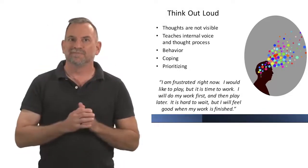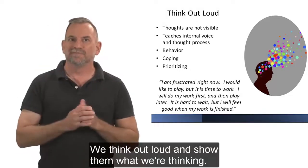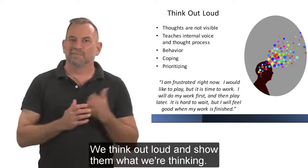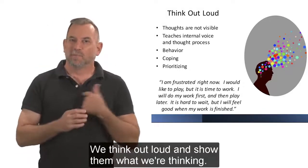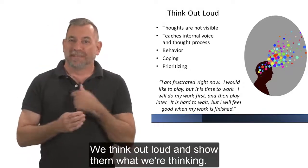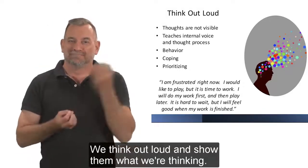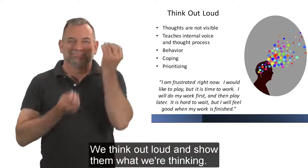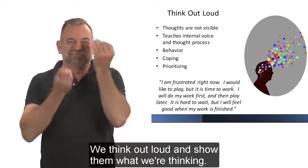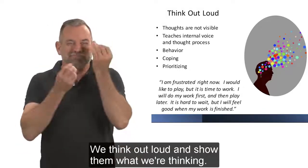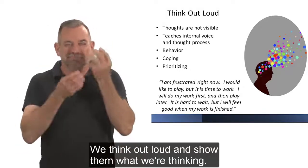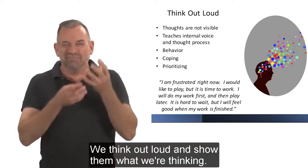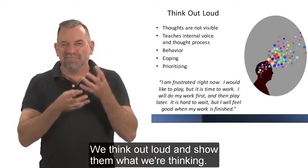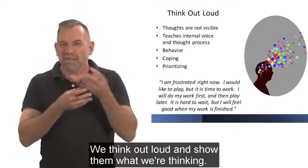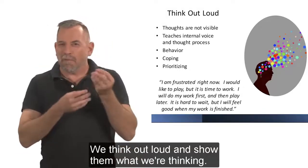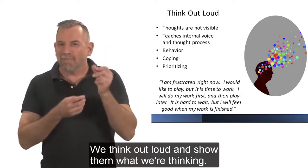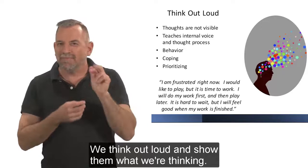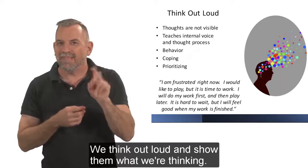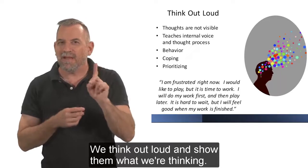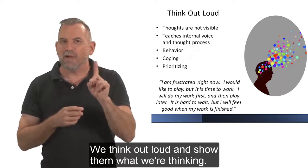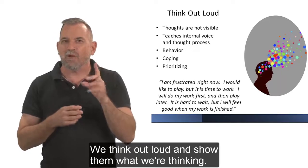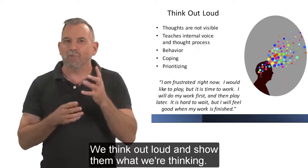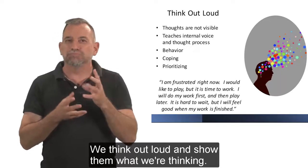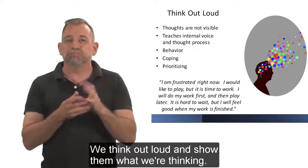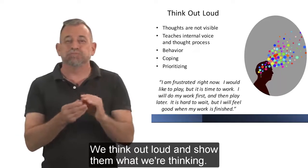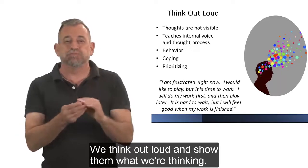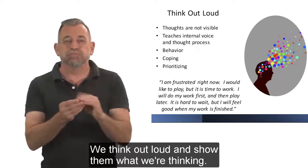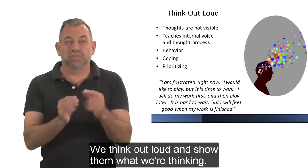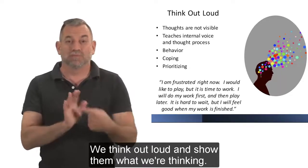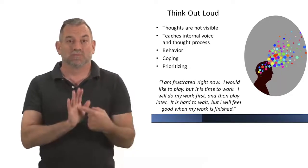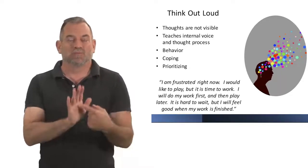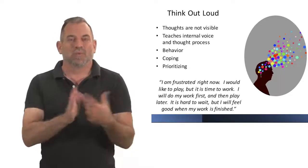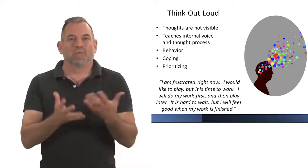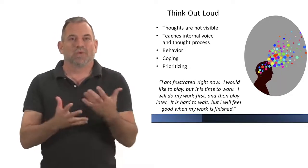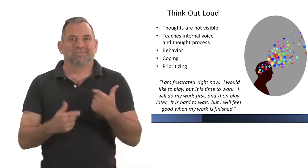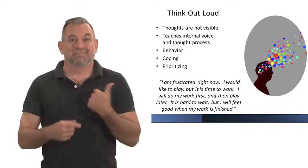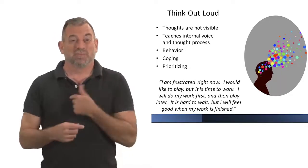We think out loud and show them what we're thinking.